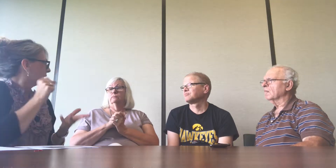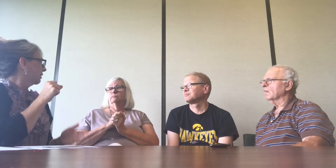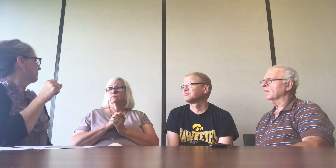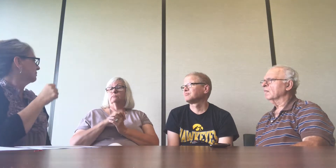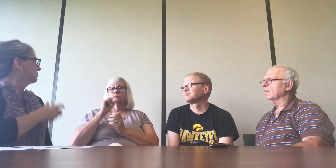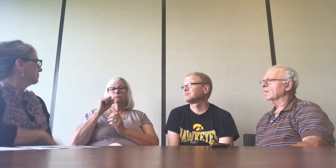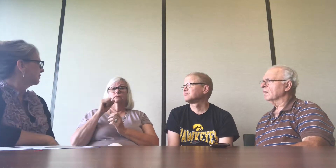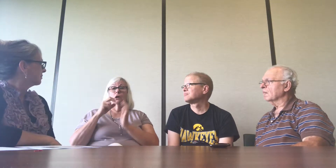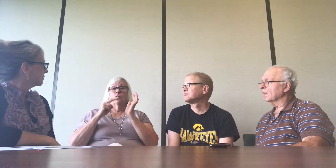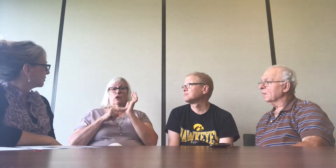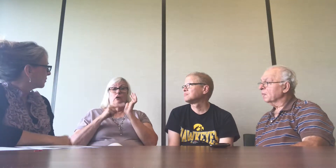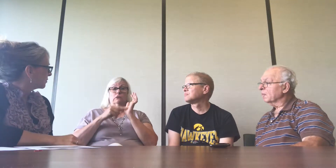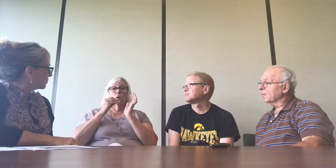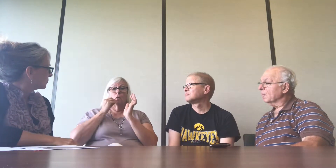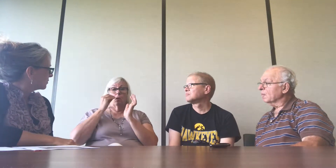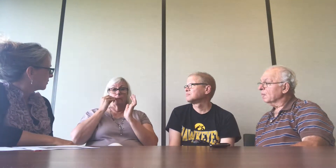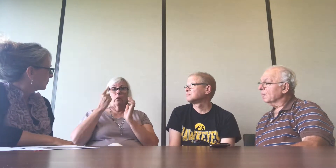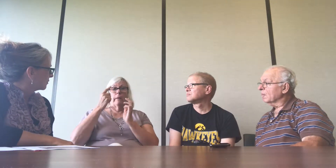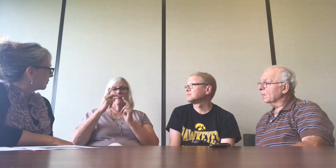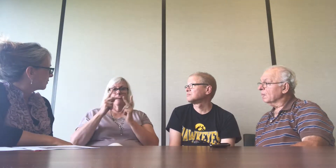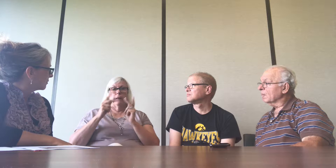from them, that could be a form of abuse.